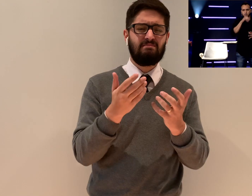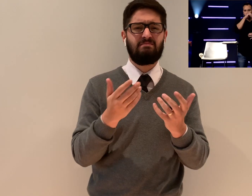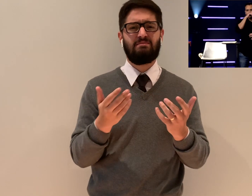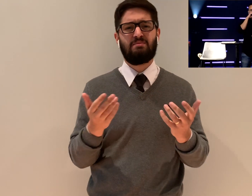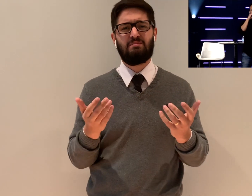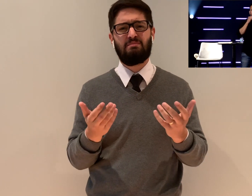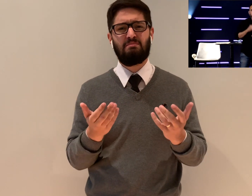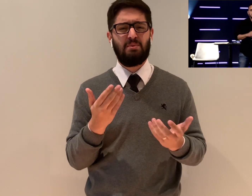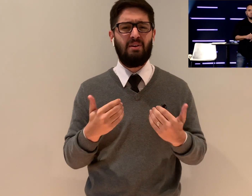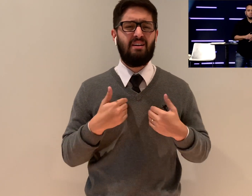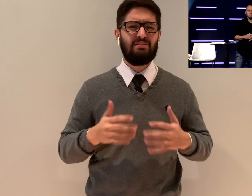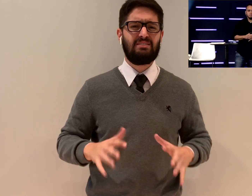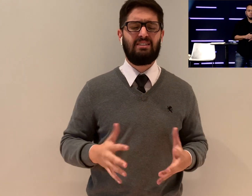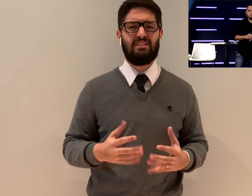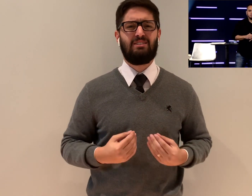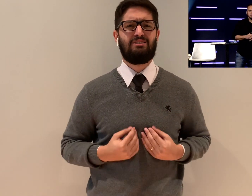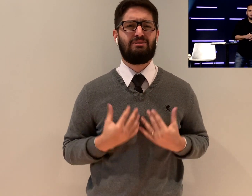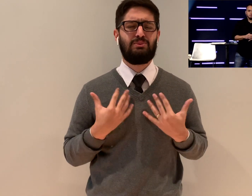anxiety.